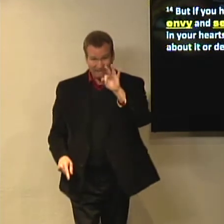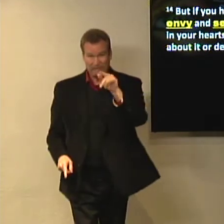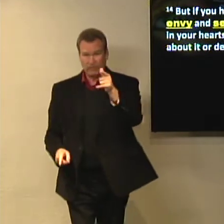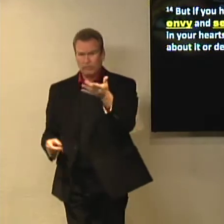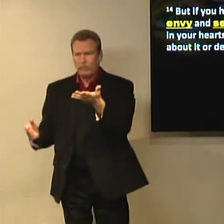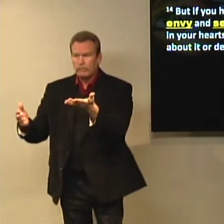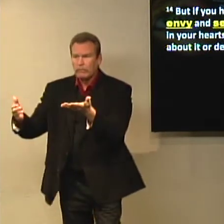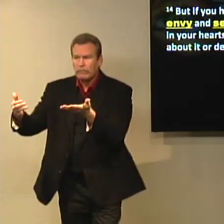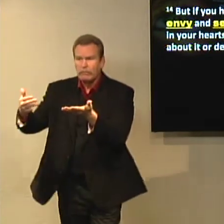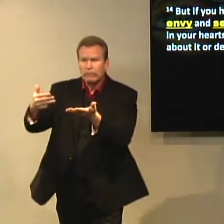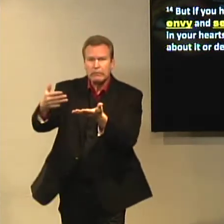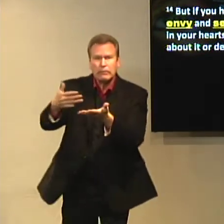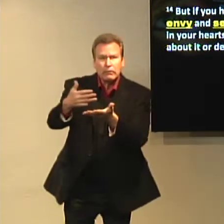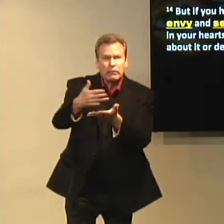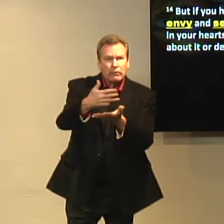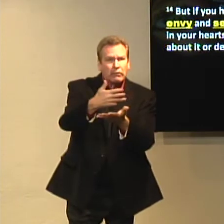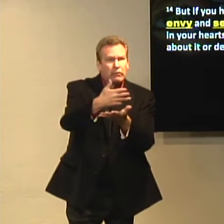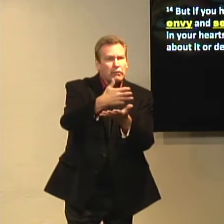if you harbor,